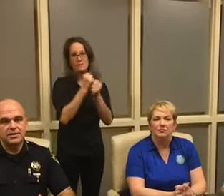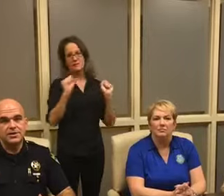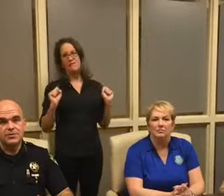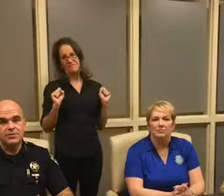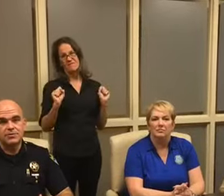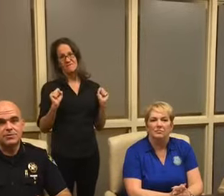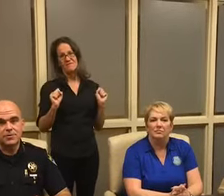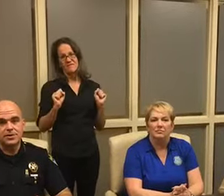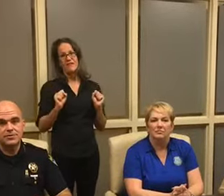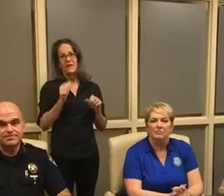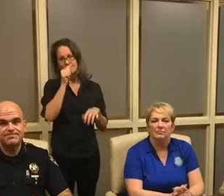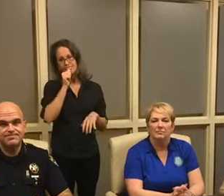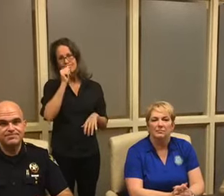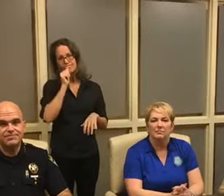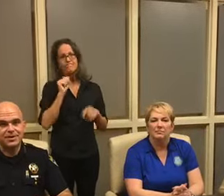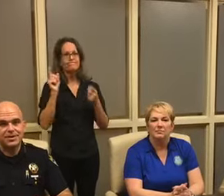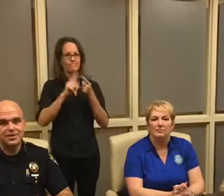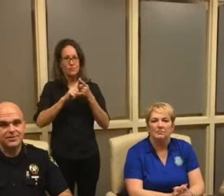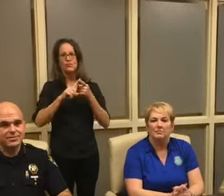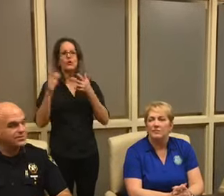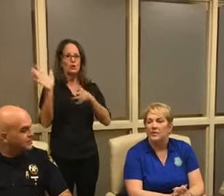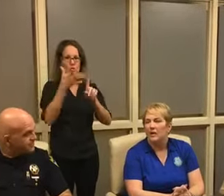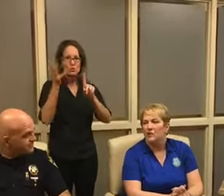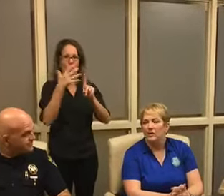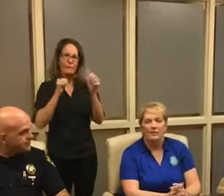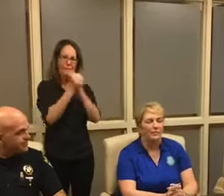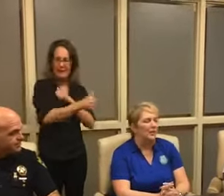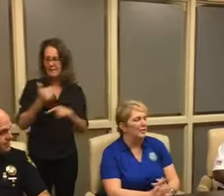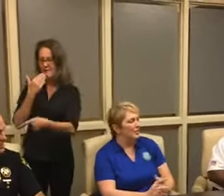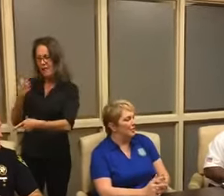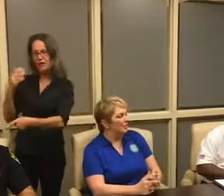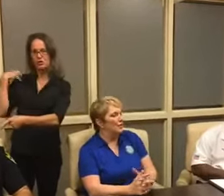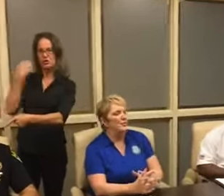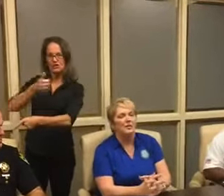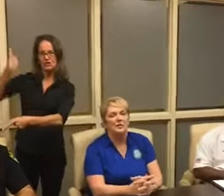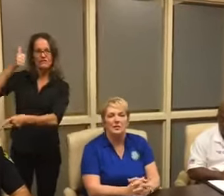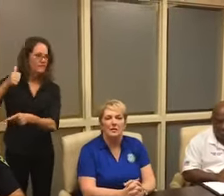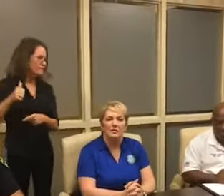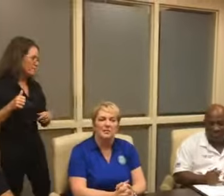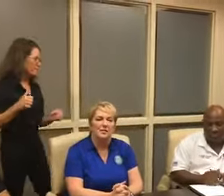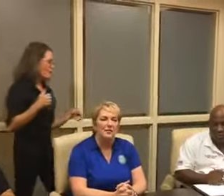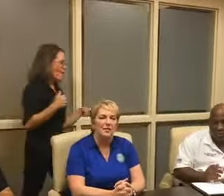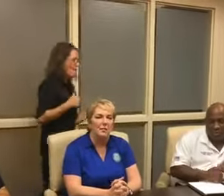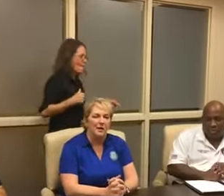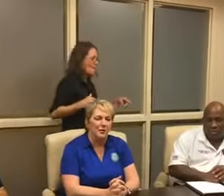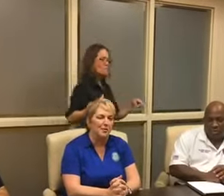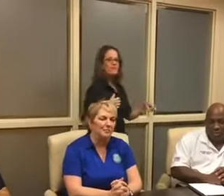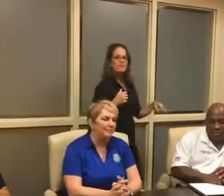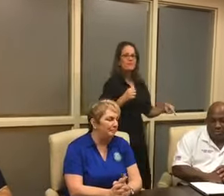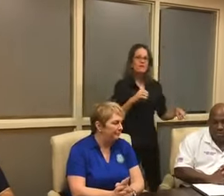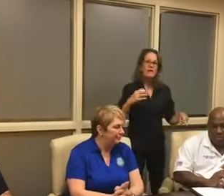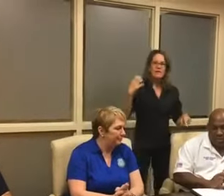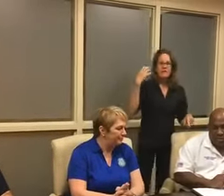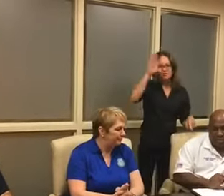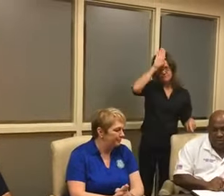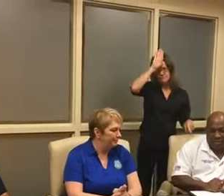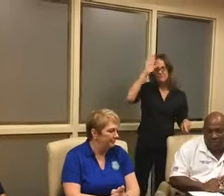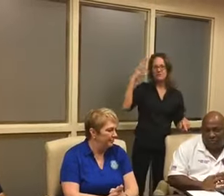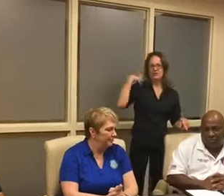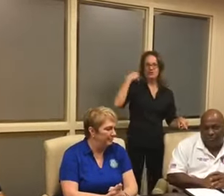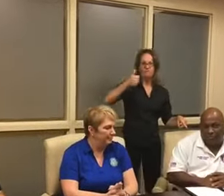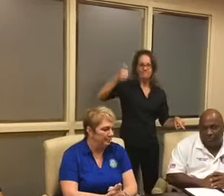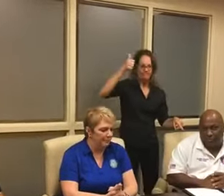that you get through this storm with us. All right, thanks. Thanks, Chief. Chief Joseph's going to give us some safety reminders. So